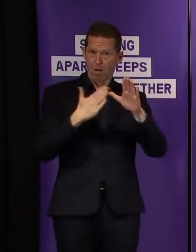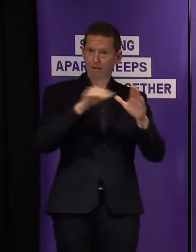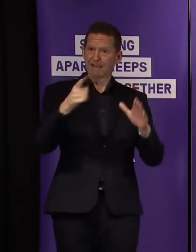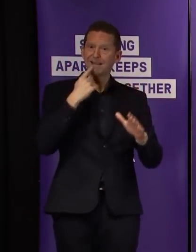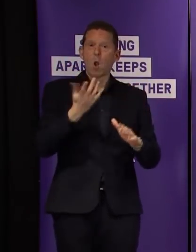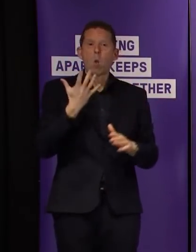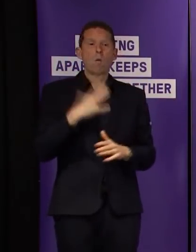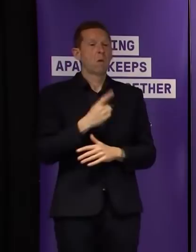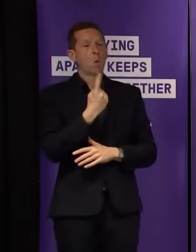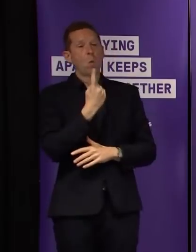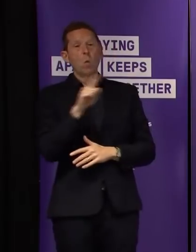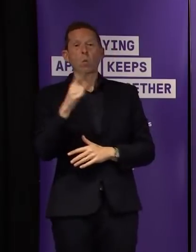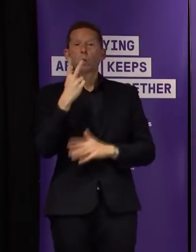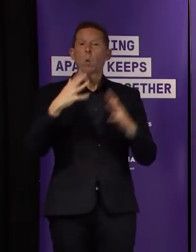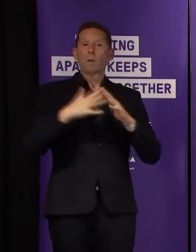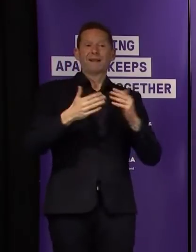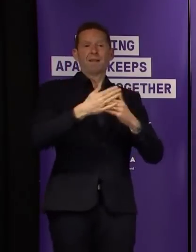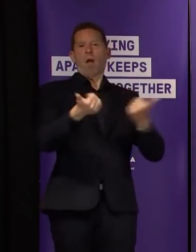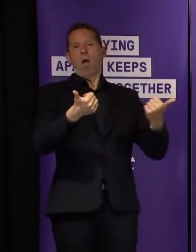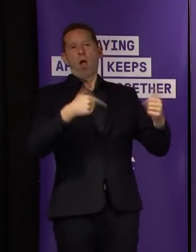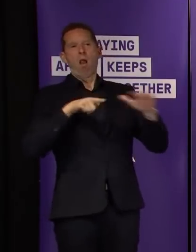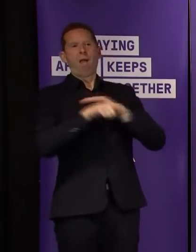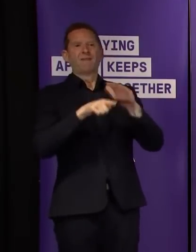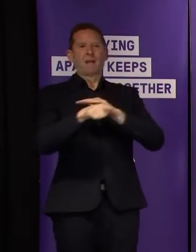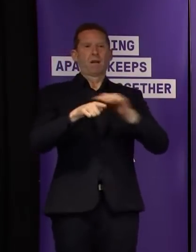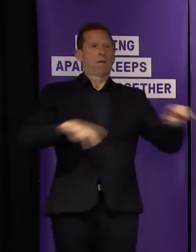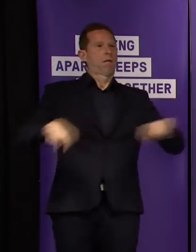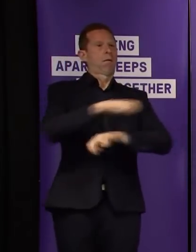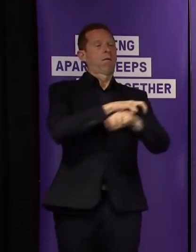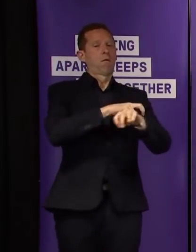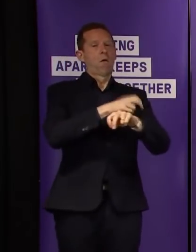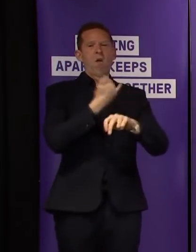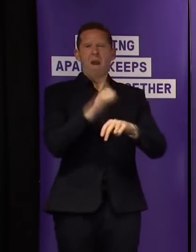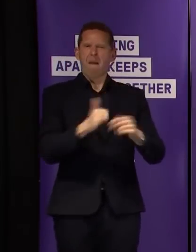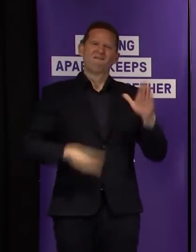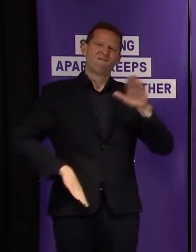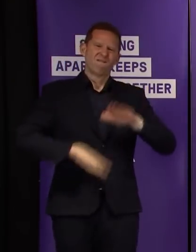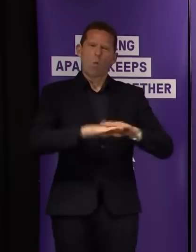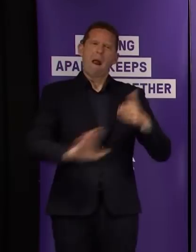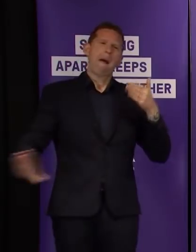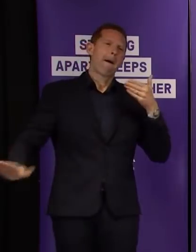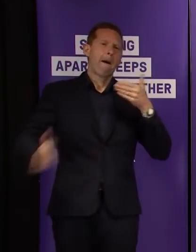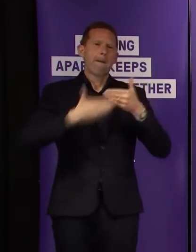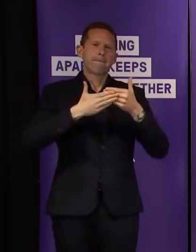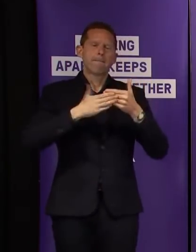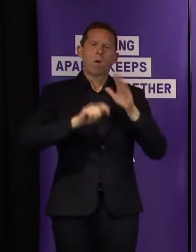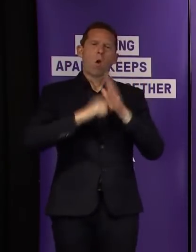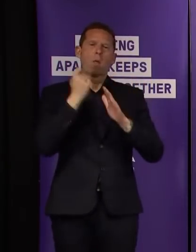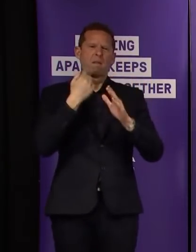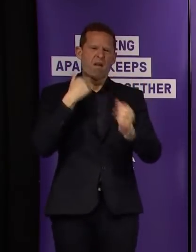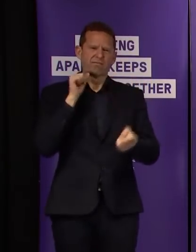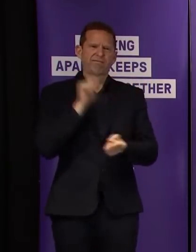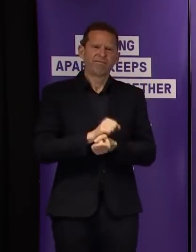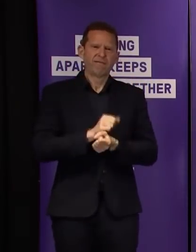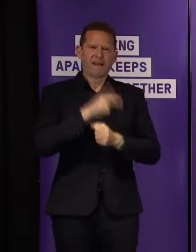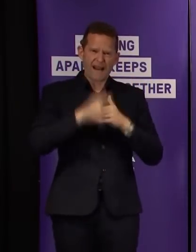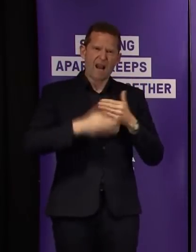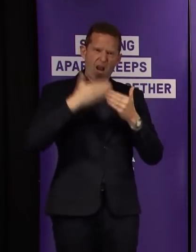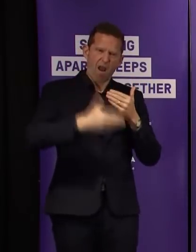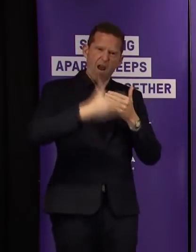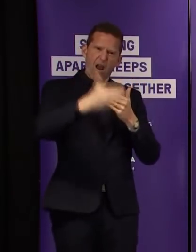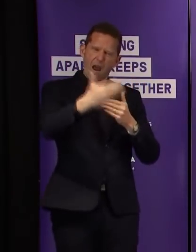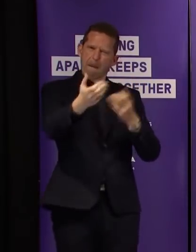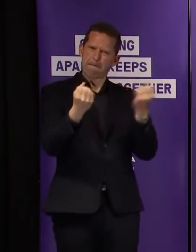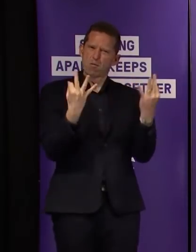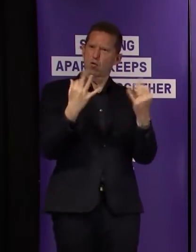couple of weeks of relative freedom, only to have to then plough back into lockdown after lockdown after lockdown, and no COVID